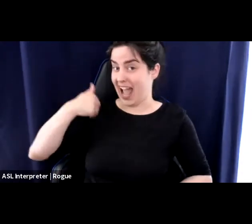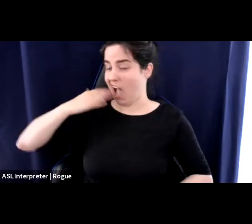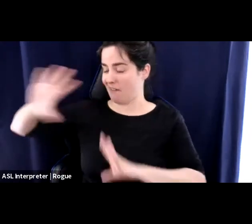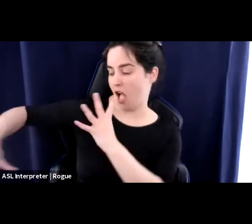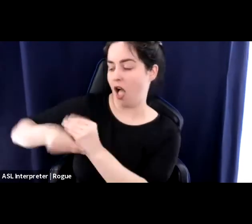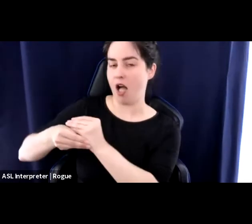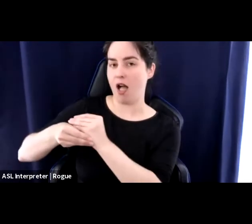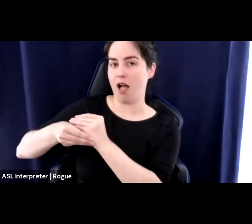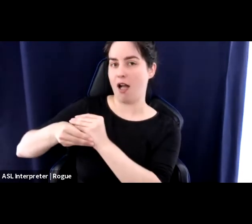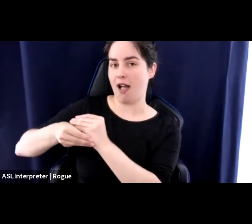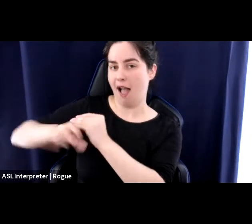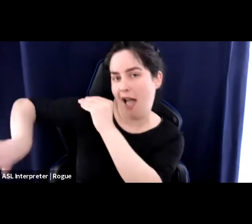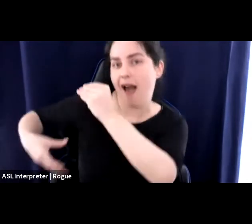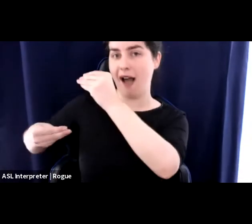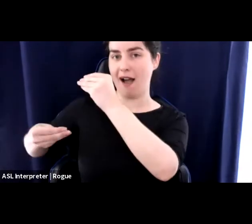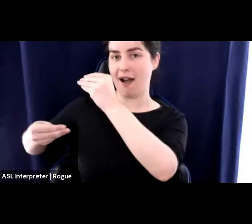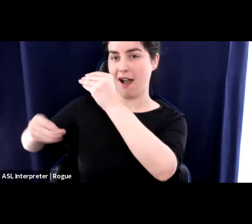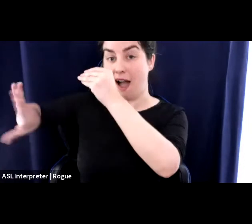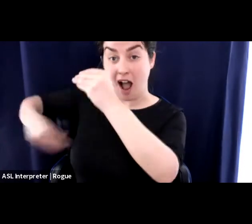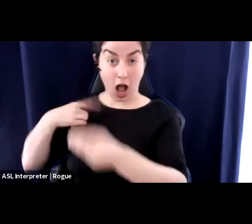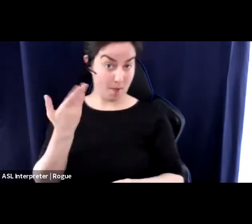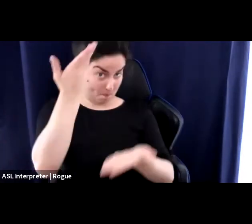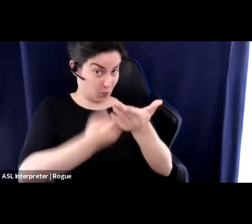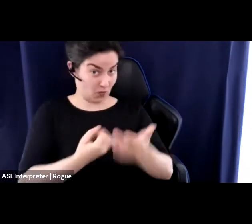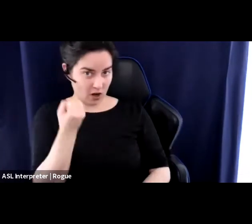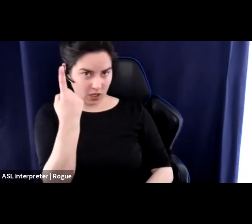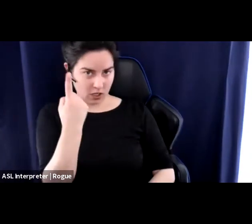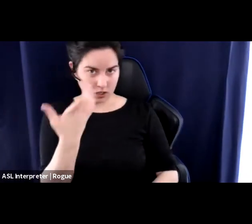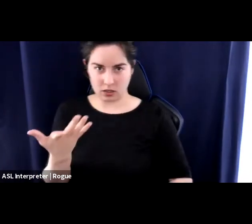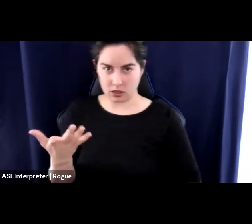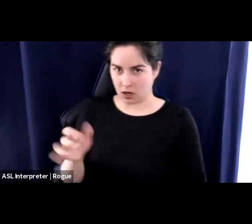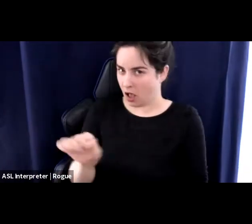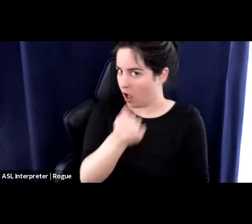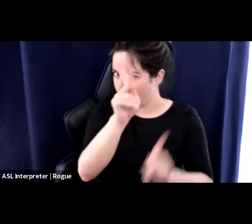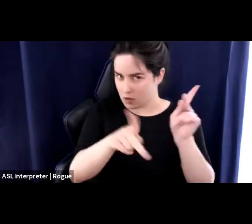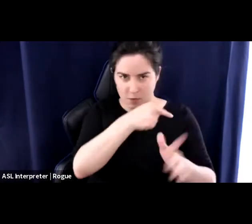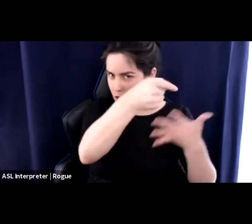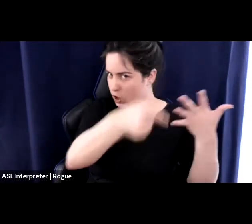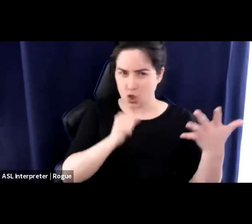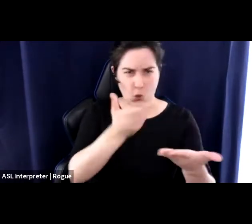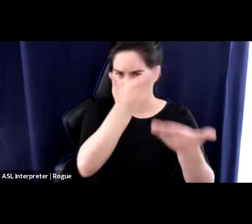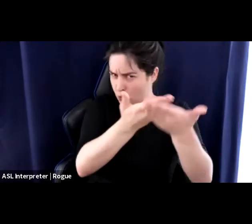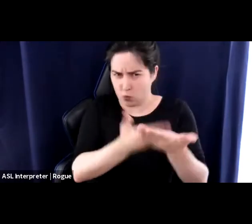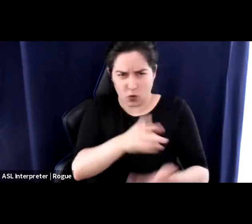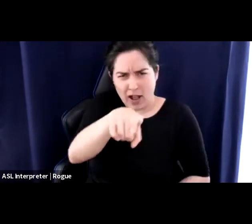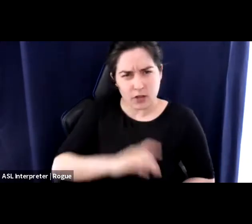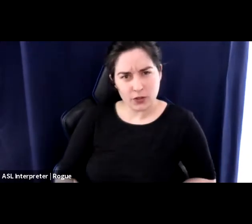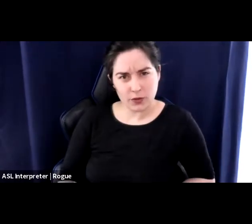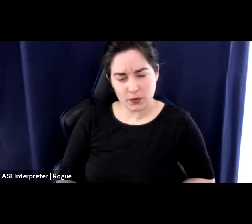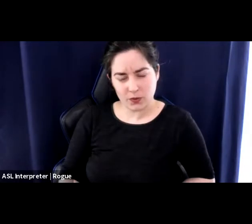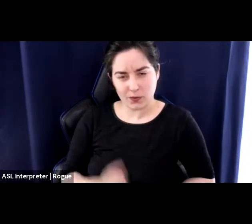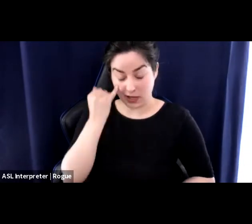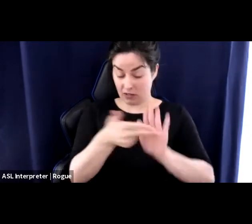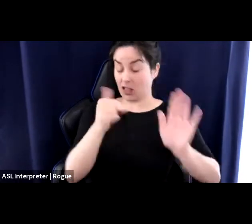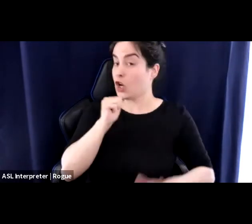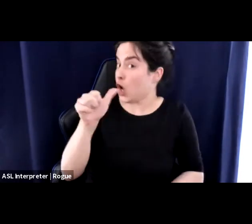burden of demonstrating that they understand this concept of a promise, whereas non-disabled